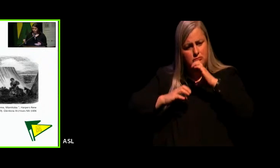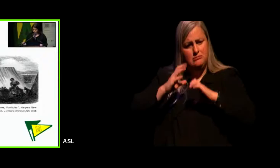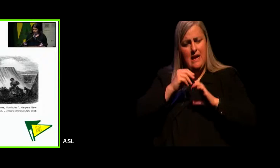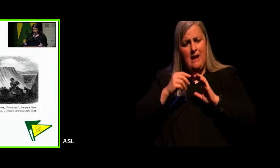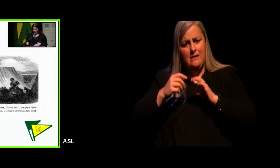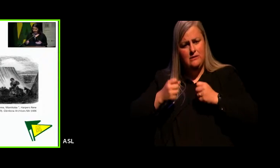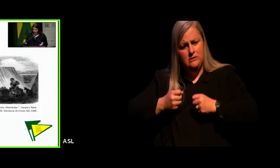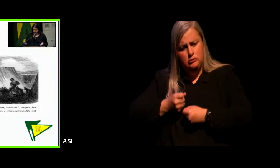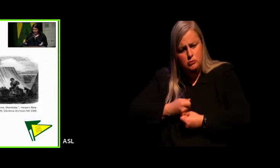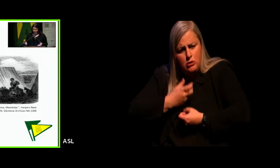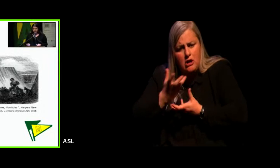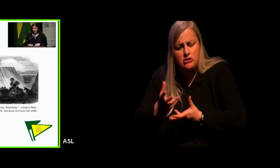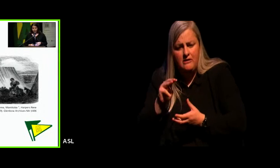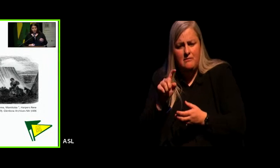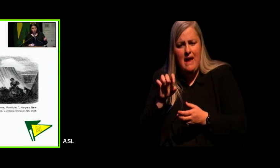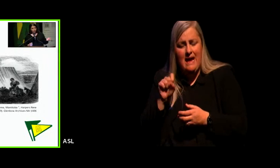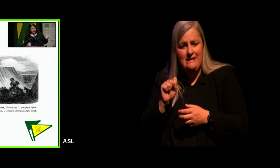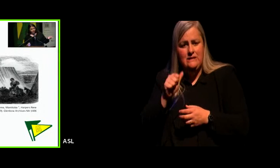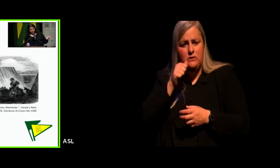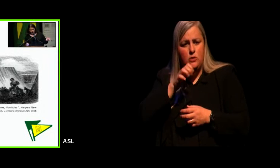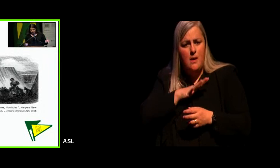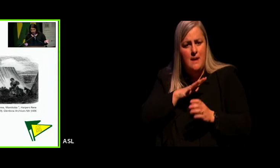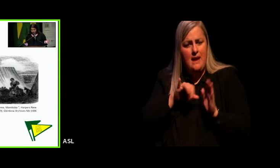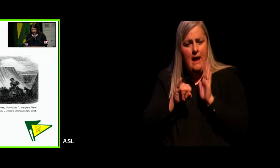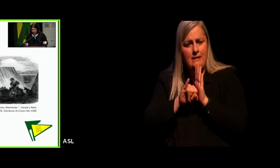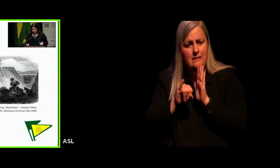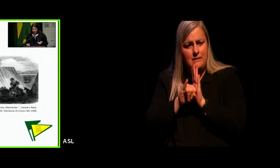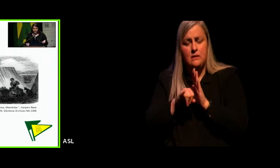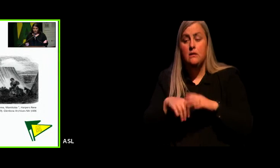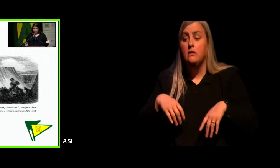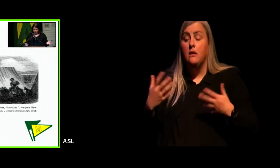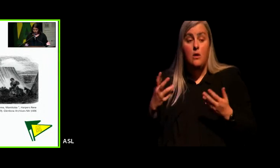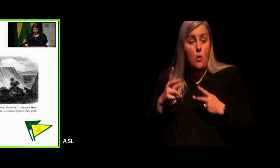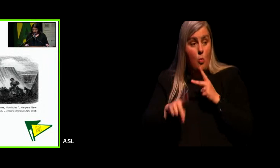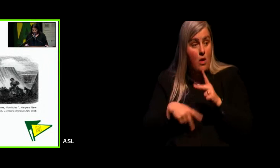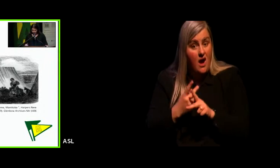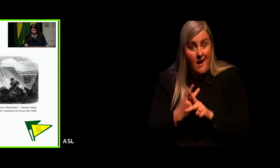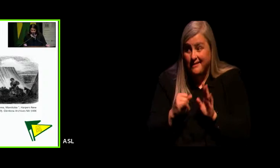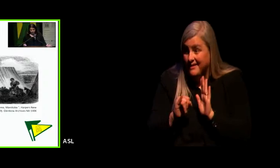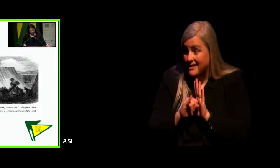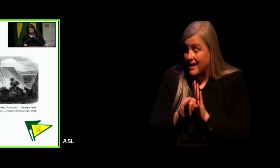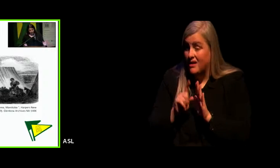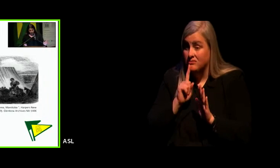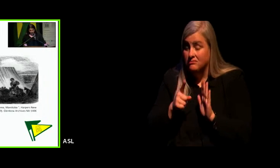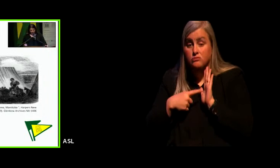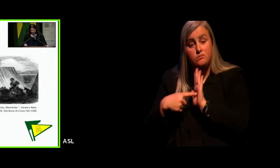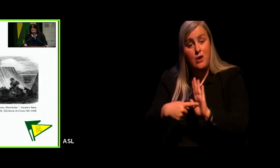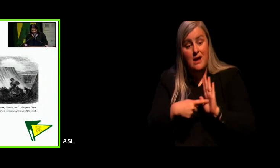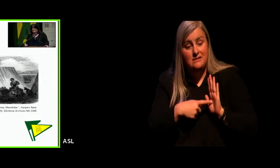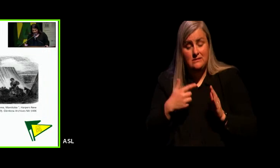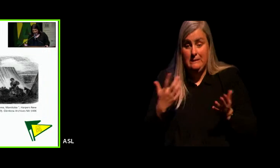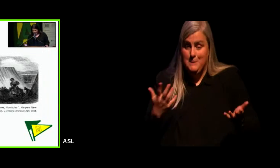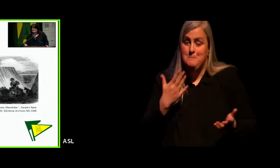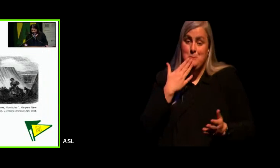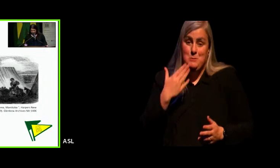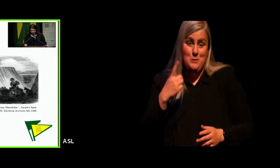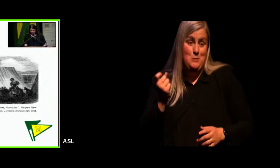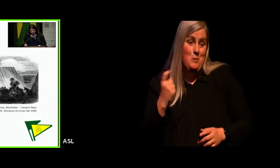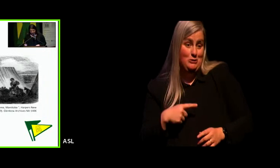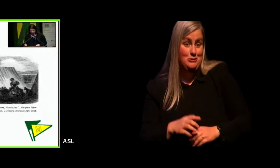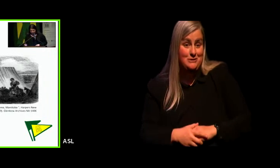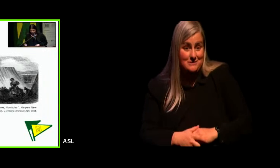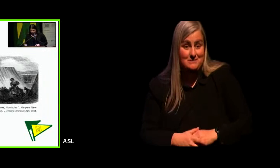Métis overwintering identity? And also, what kind of identity was actually expressed? Good questions. In